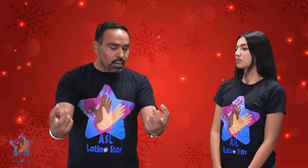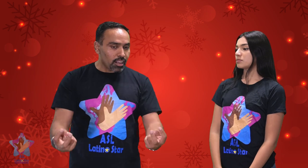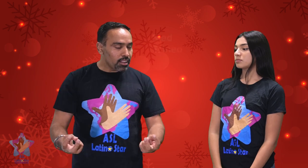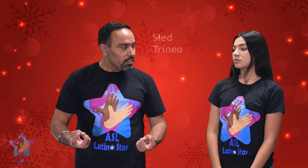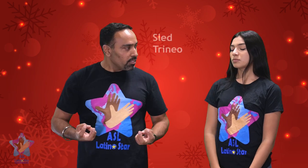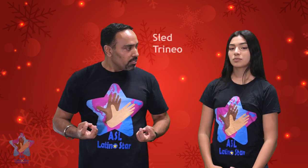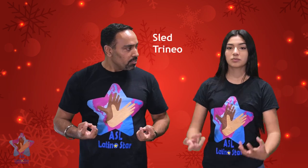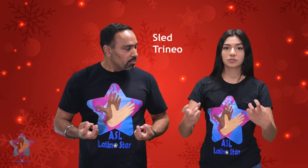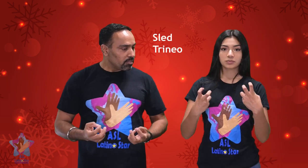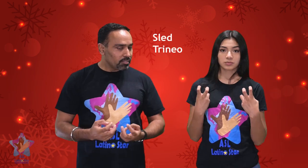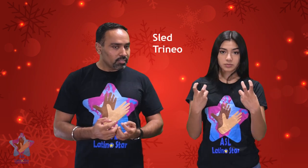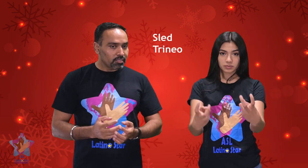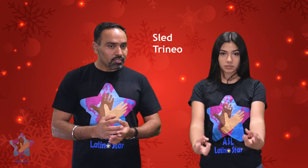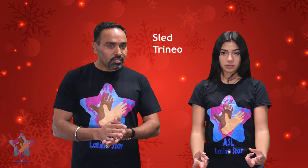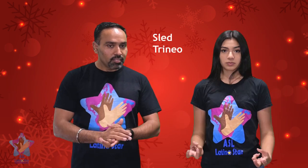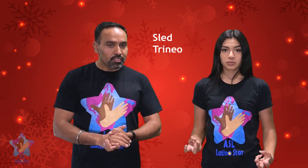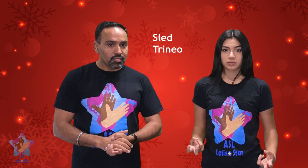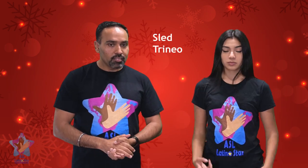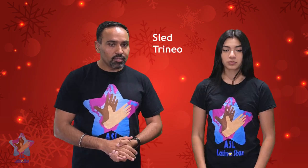Slay. Trineo.